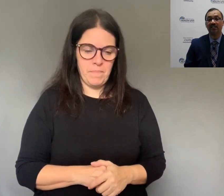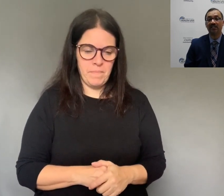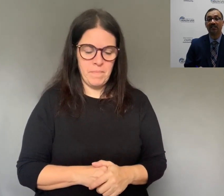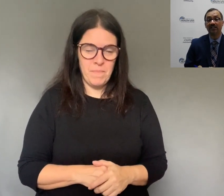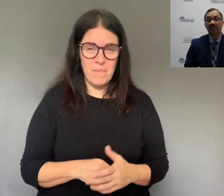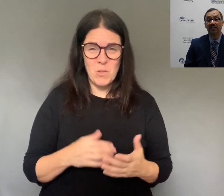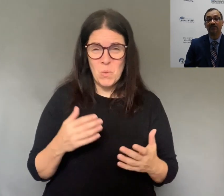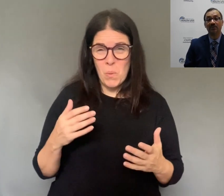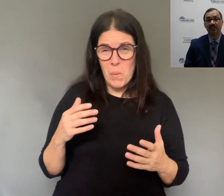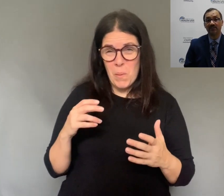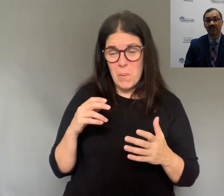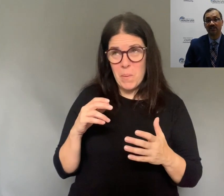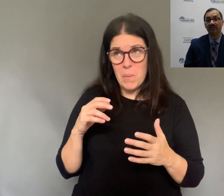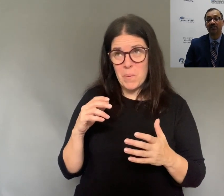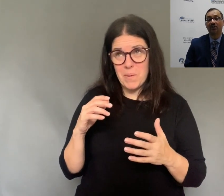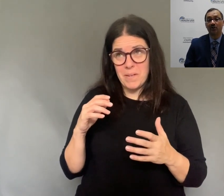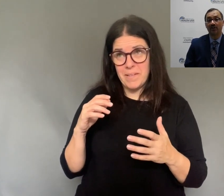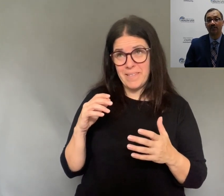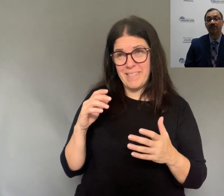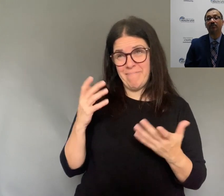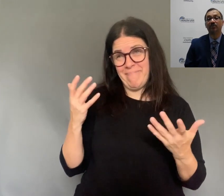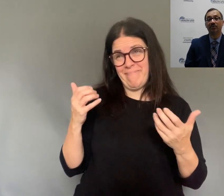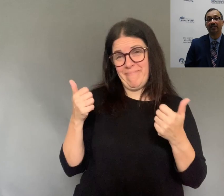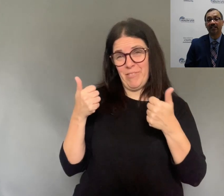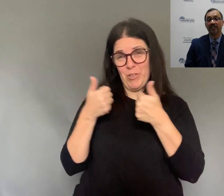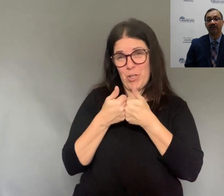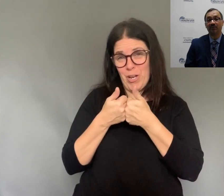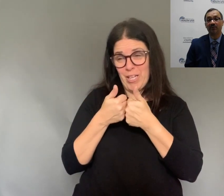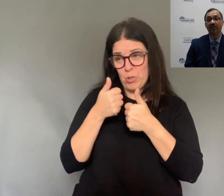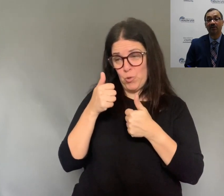the individual themselves or the people who